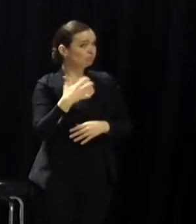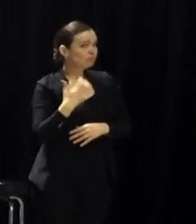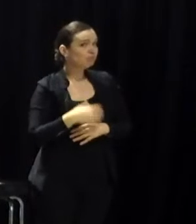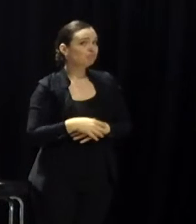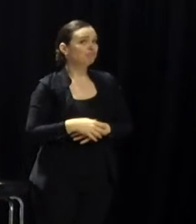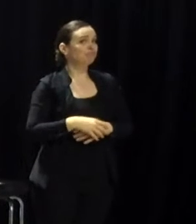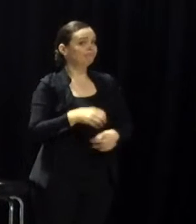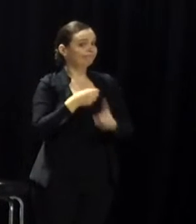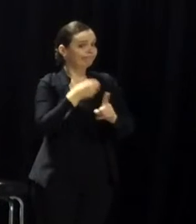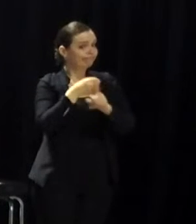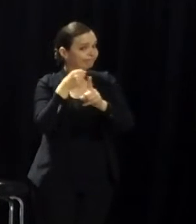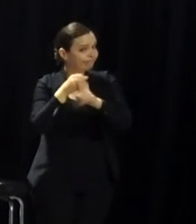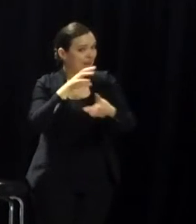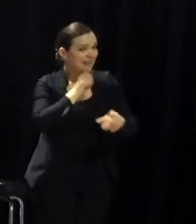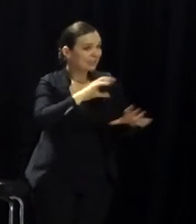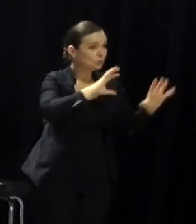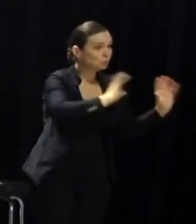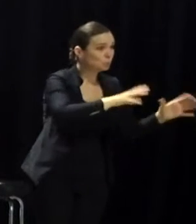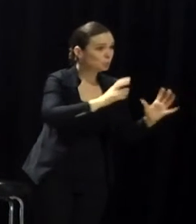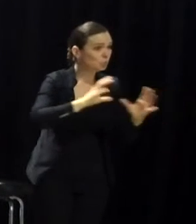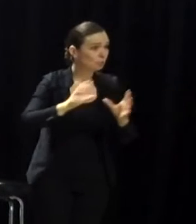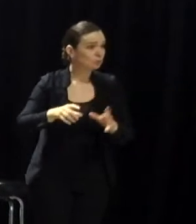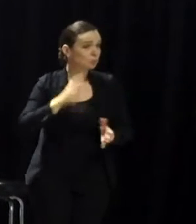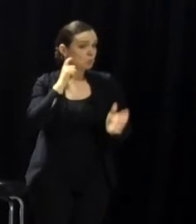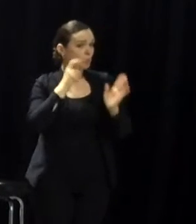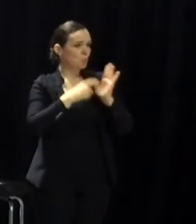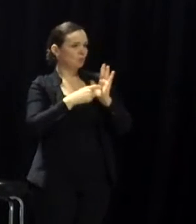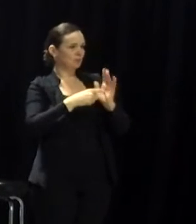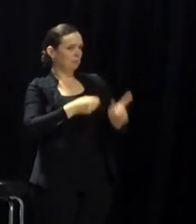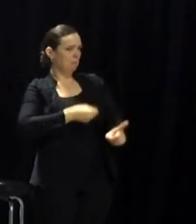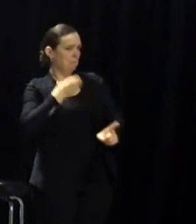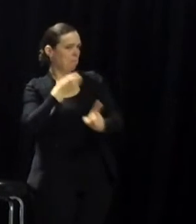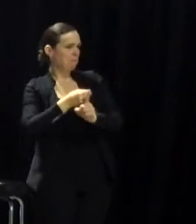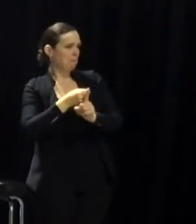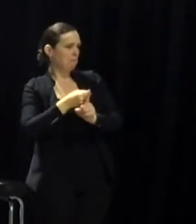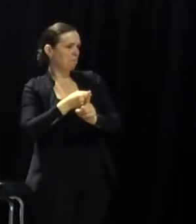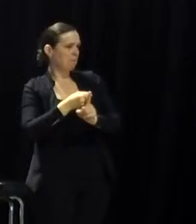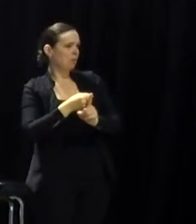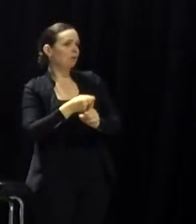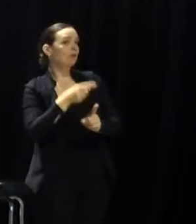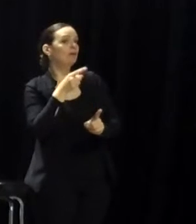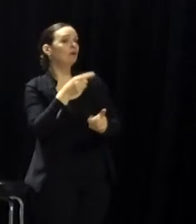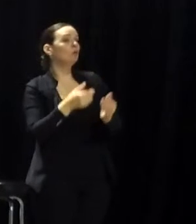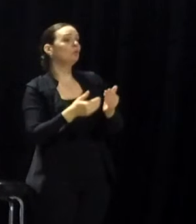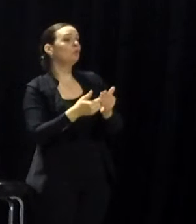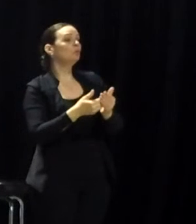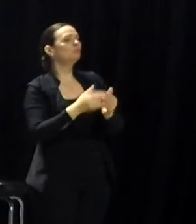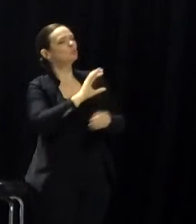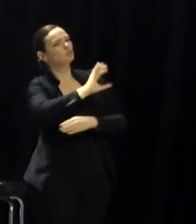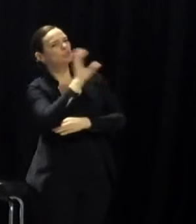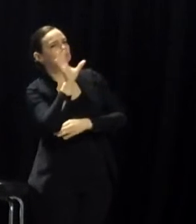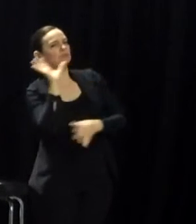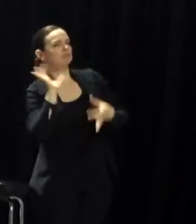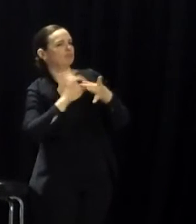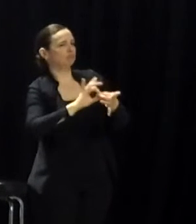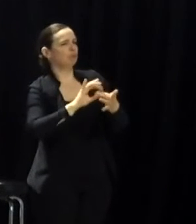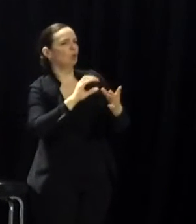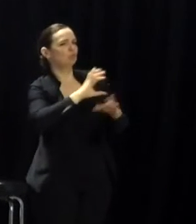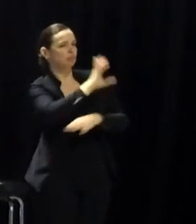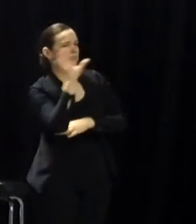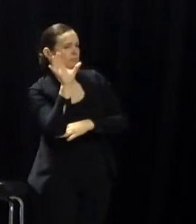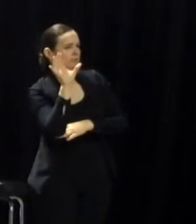days will tell the whole story related to Christmas. Then we still got to see what New Year's brings